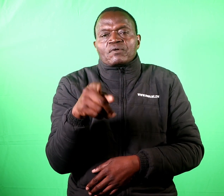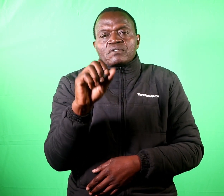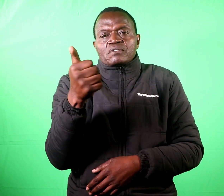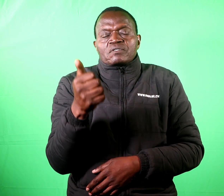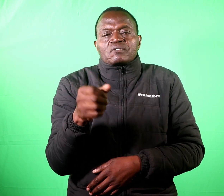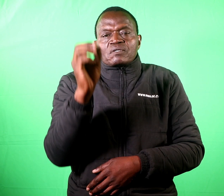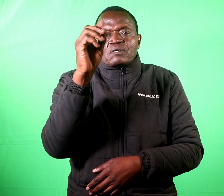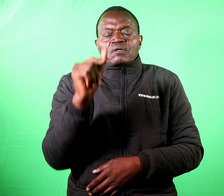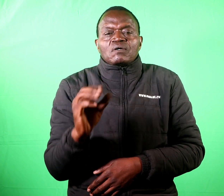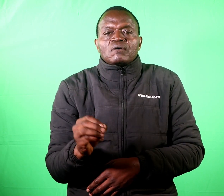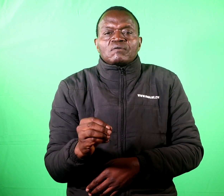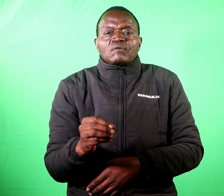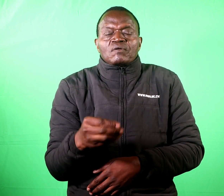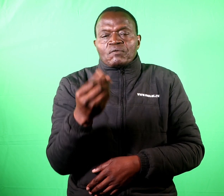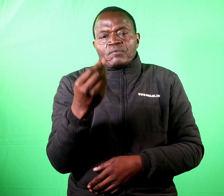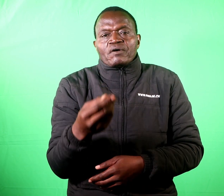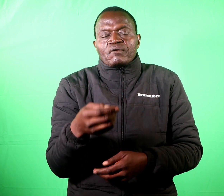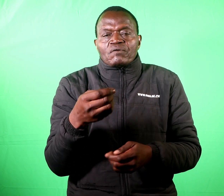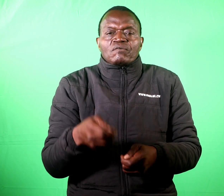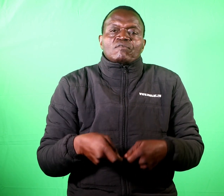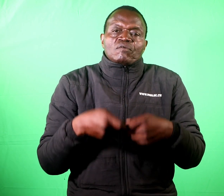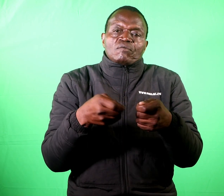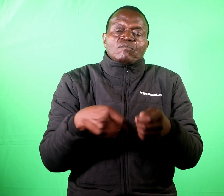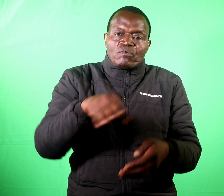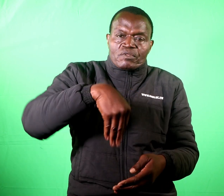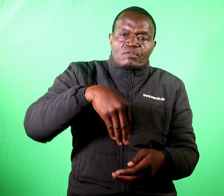38.6%, remittances or gifts from within Zimbabwe